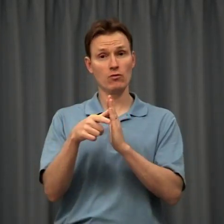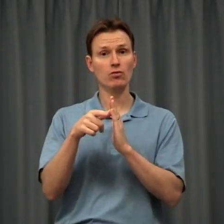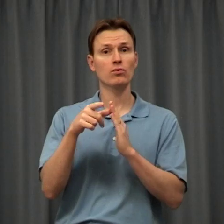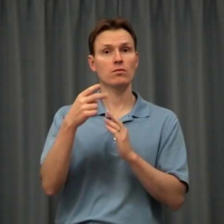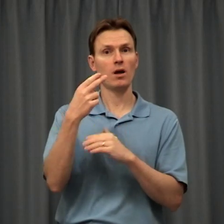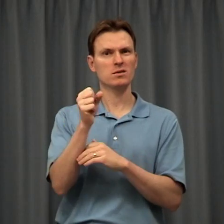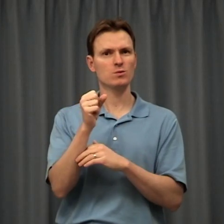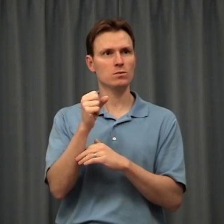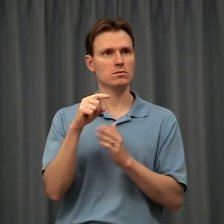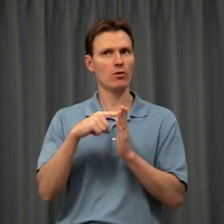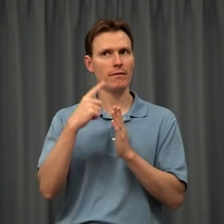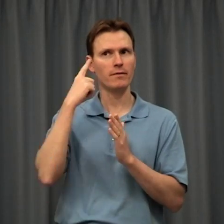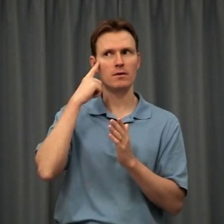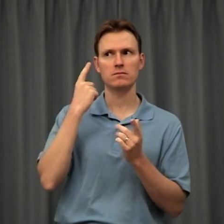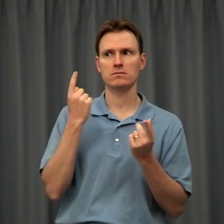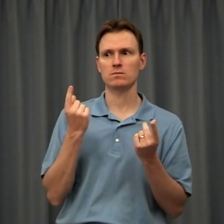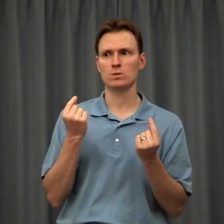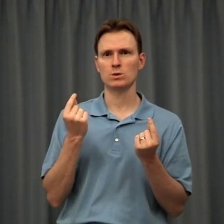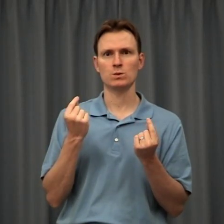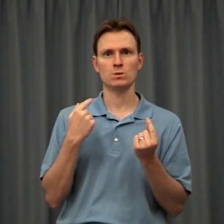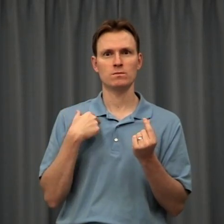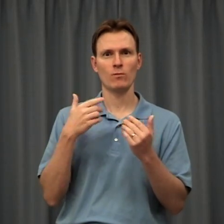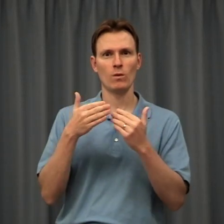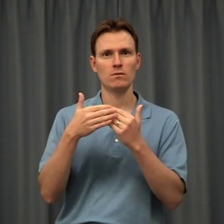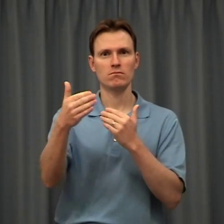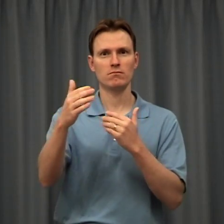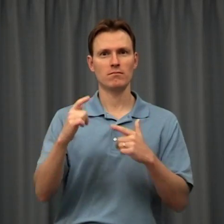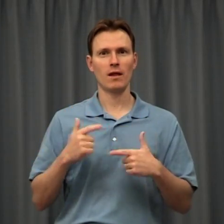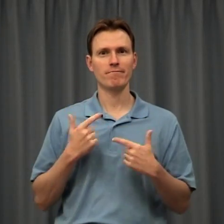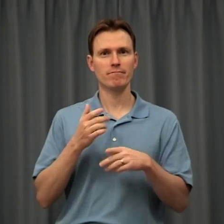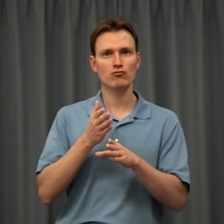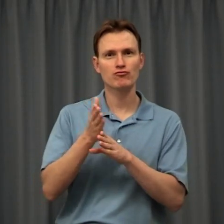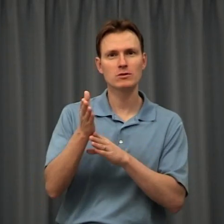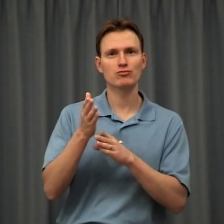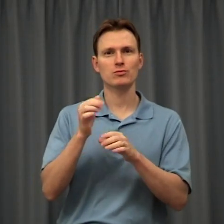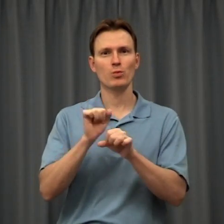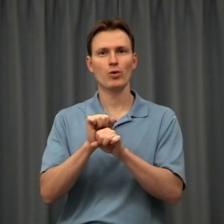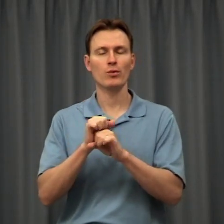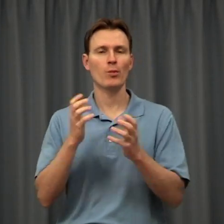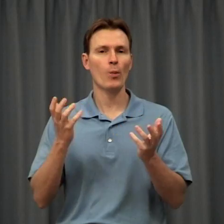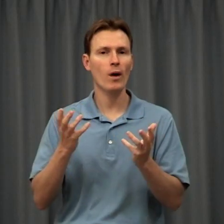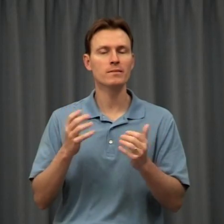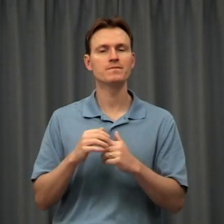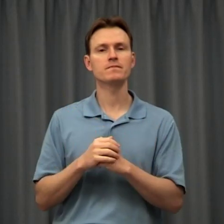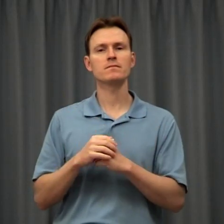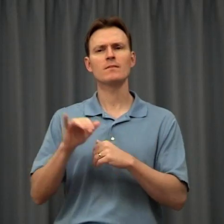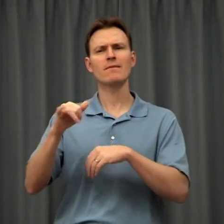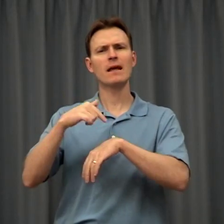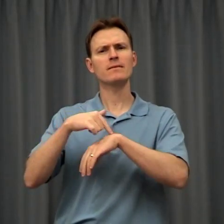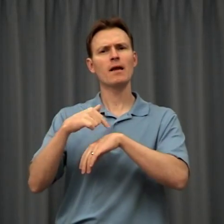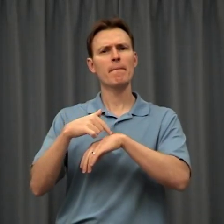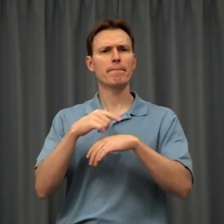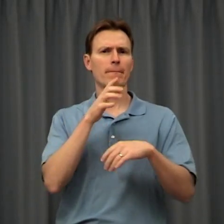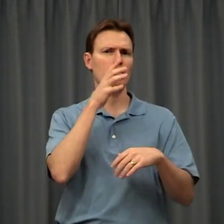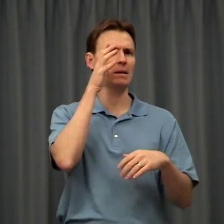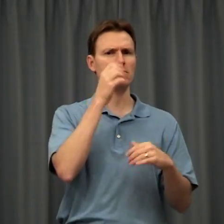Later on in high school, I had to figure out what my life path would be, what I would be doing for work. My parents were